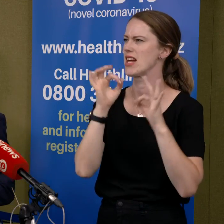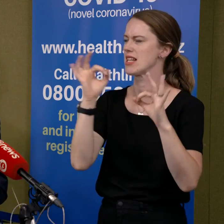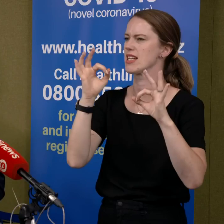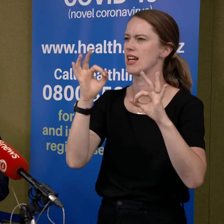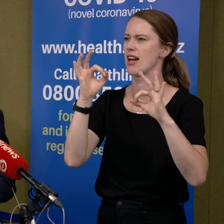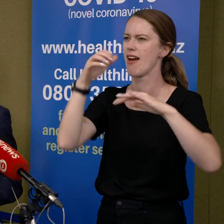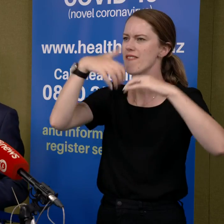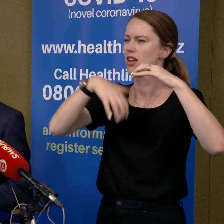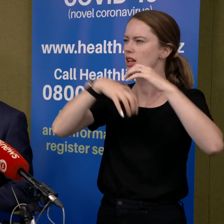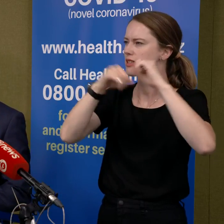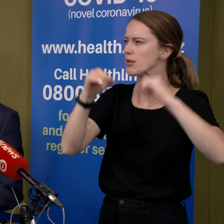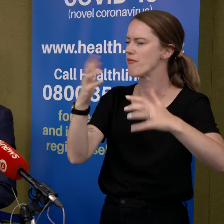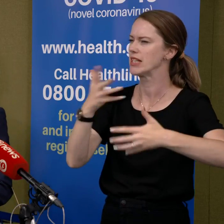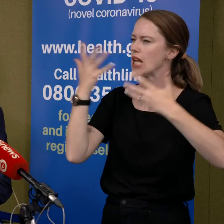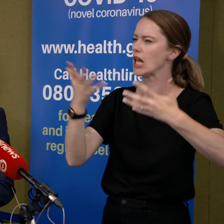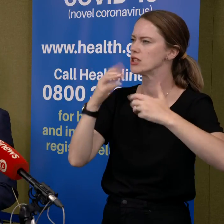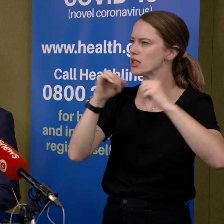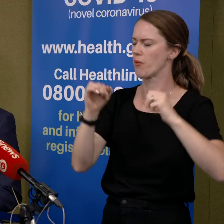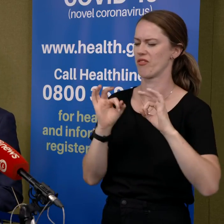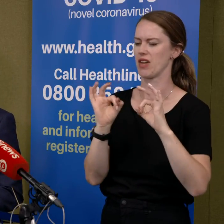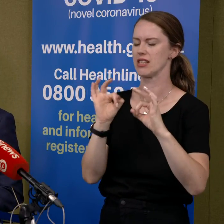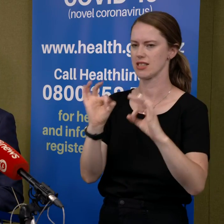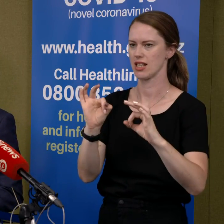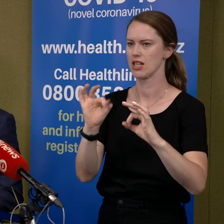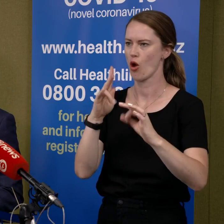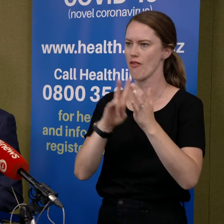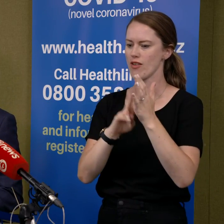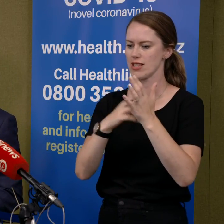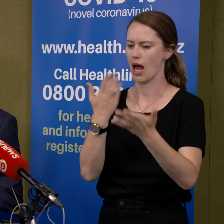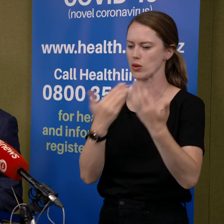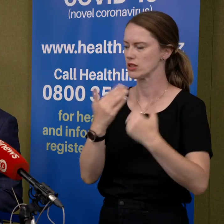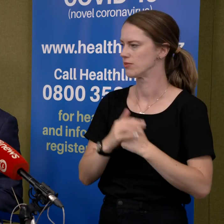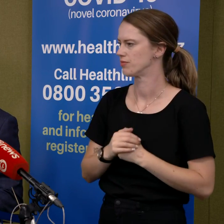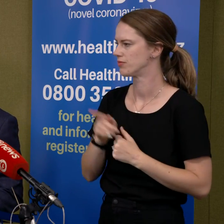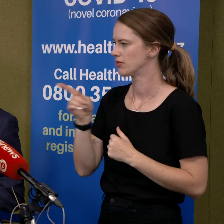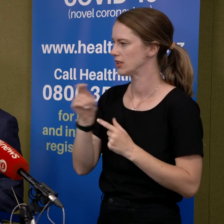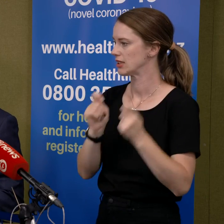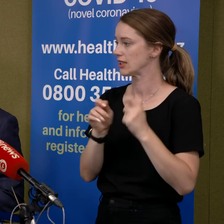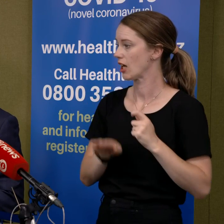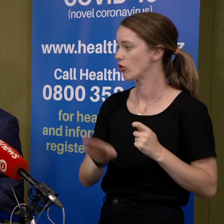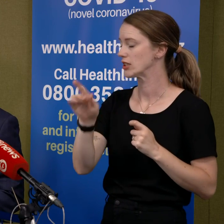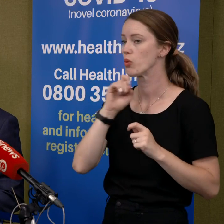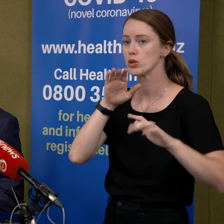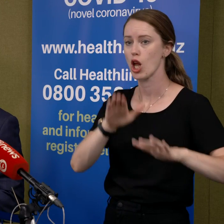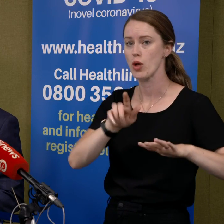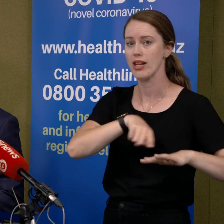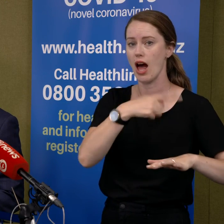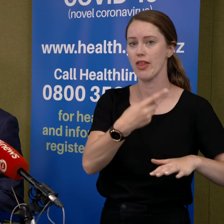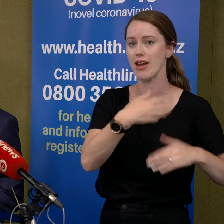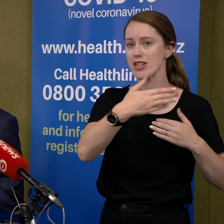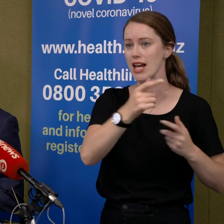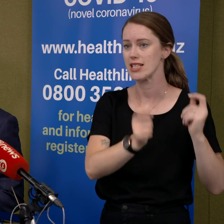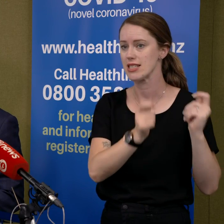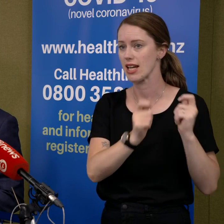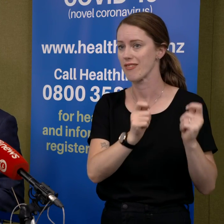filtration systems in their ventilation system that filter out viruses. As the testing increases, is that going to slow down some of the other day-to-day testing